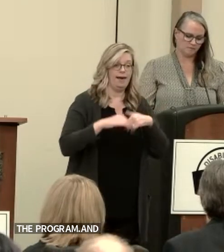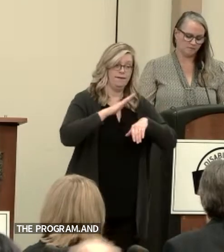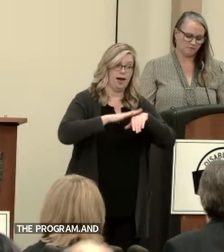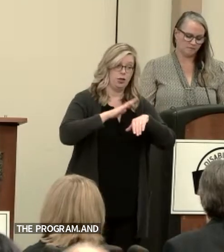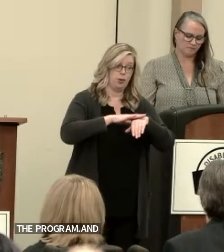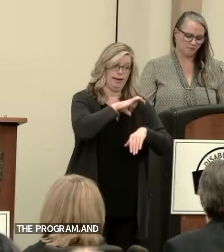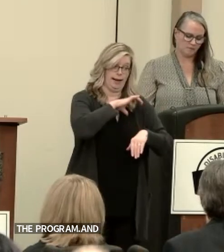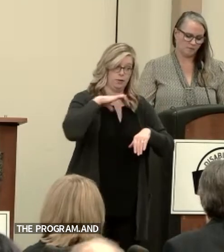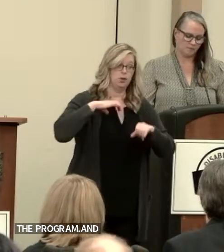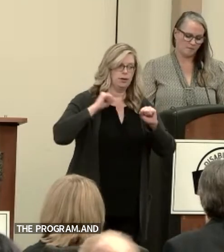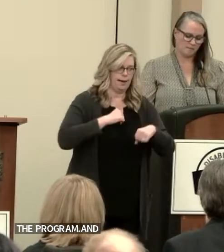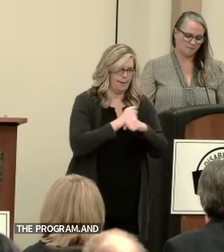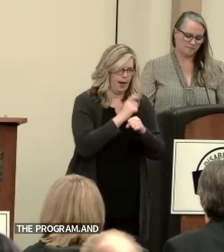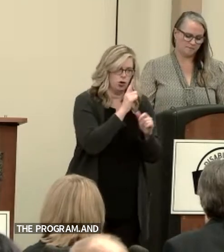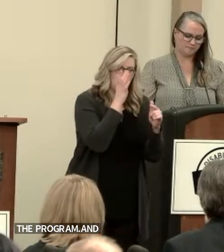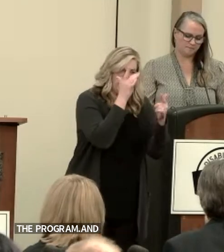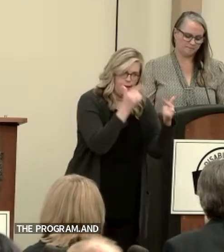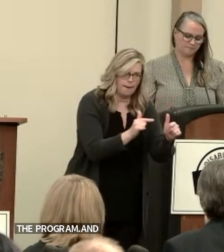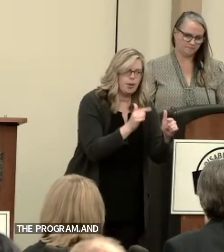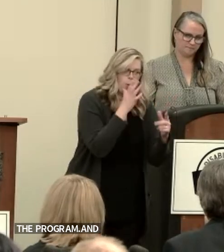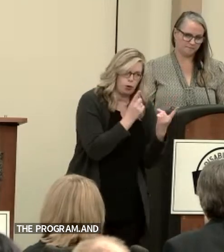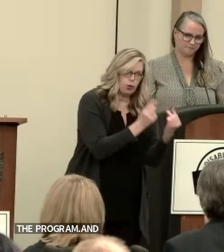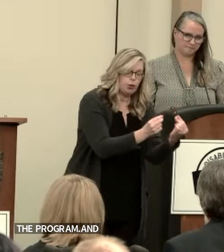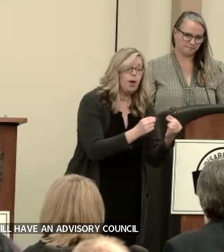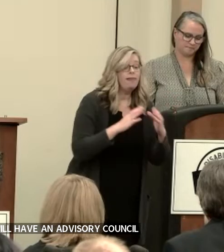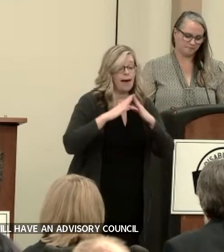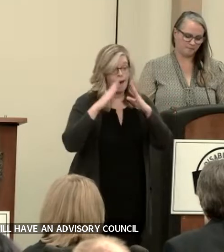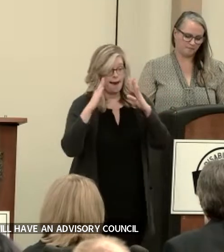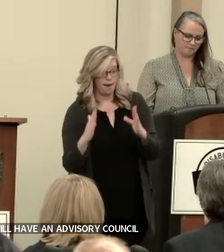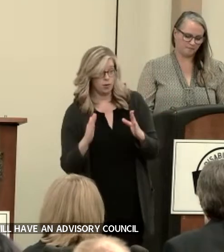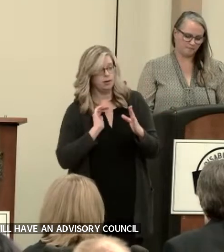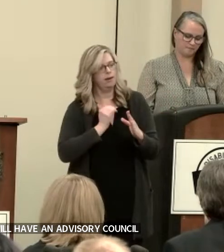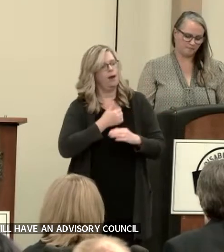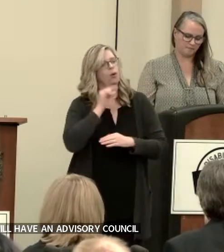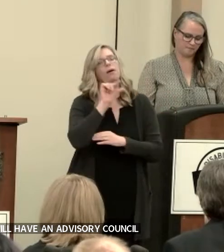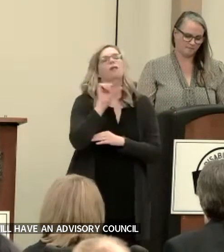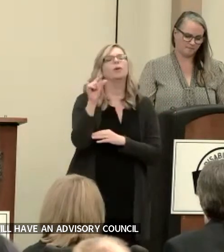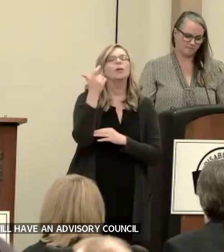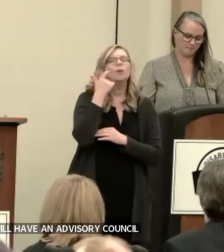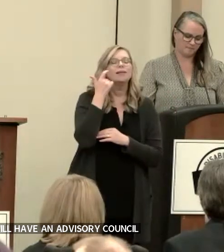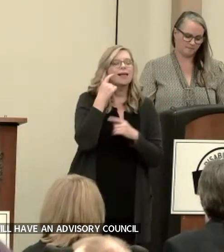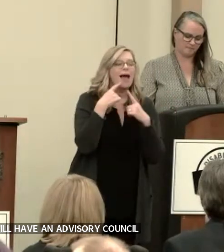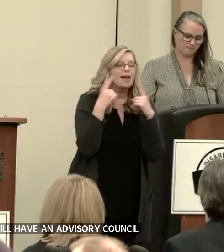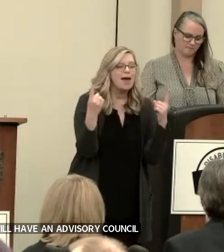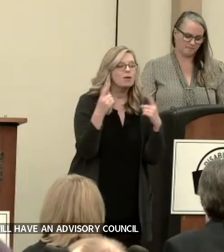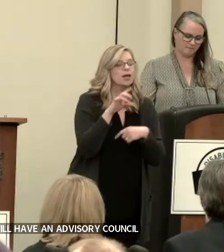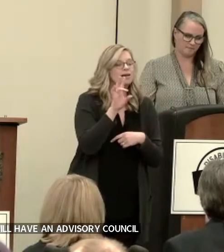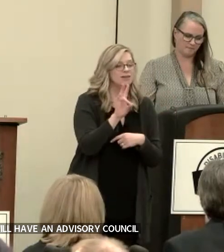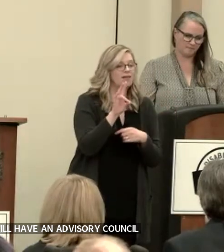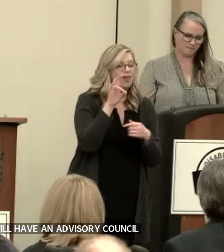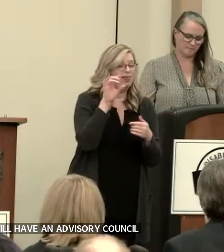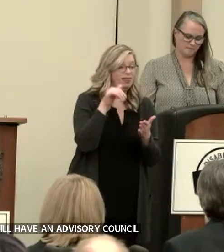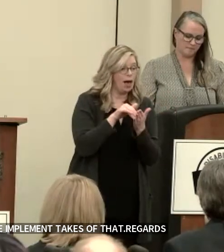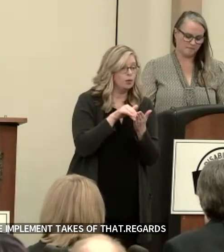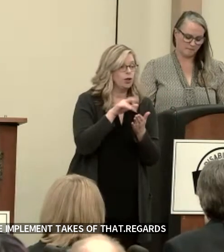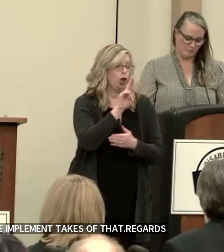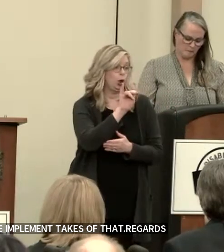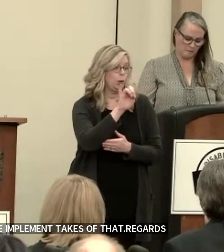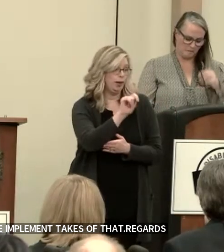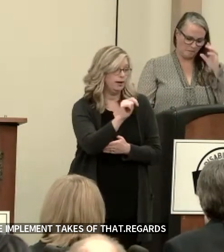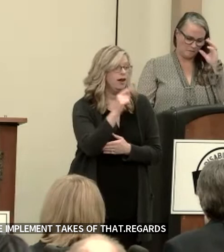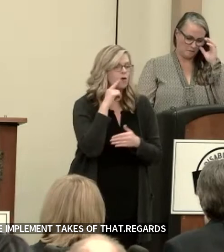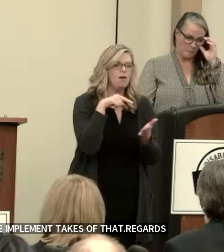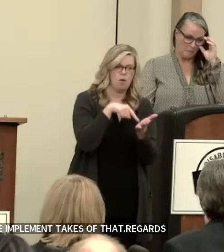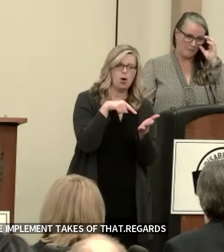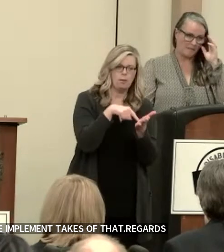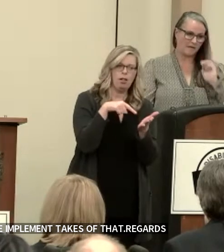that. And regards to housing, our government recently announced 700 net new units of social and affordable housing for